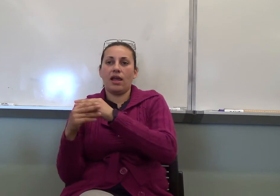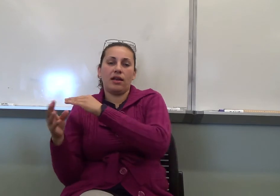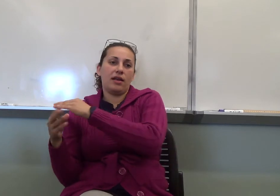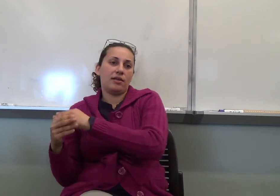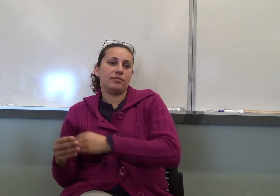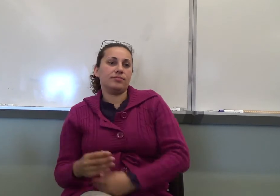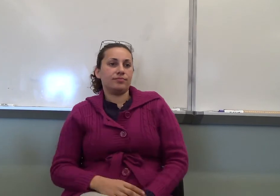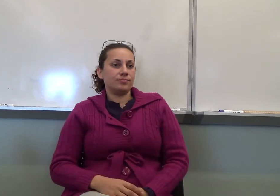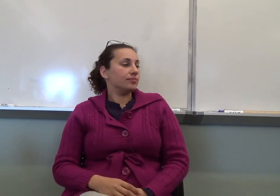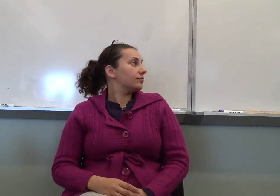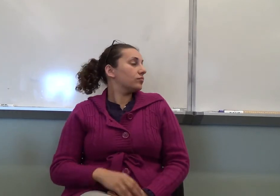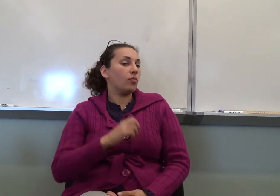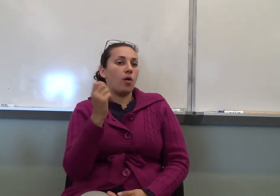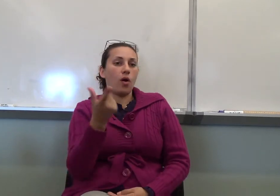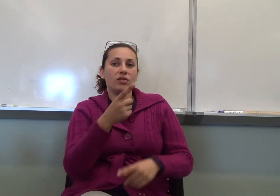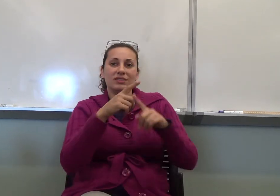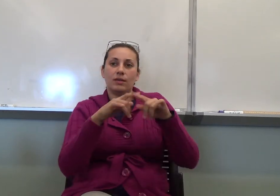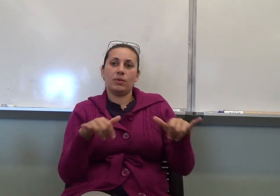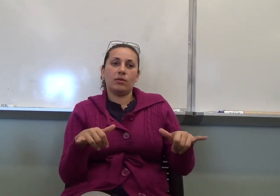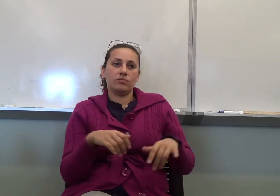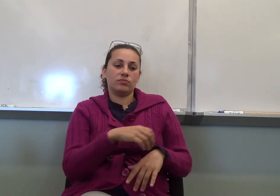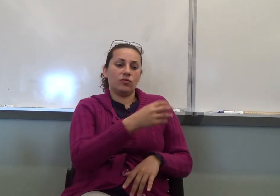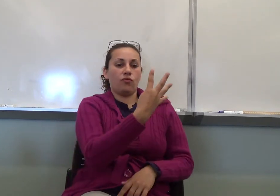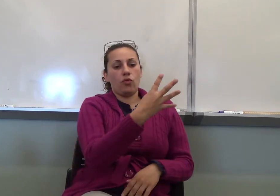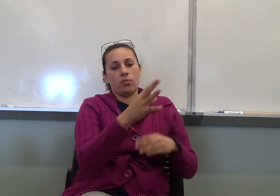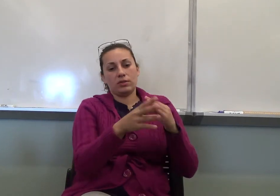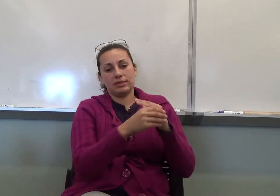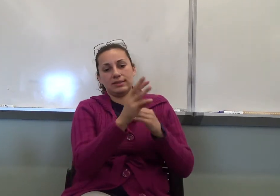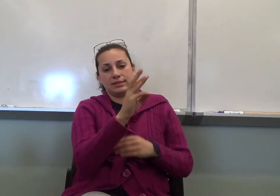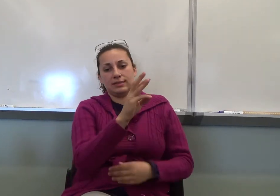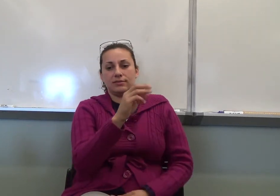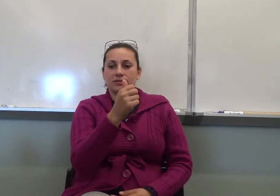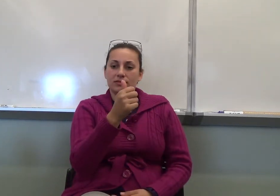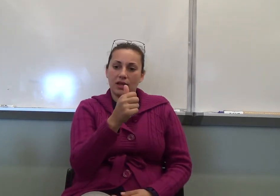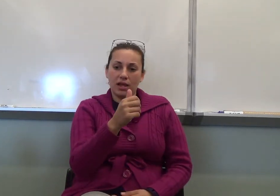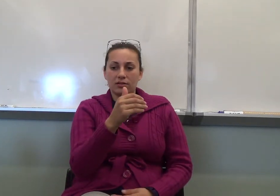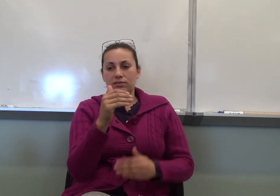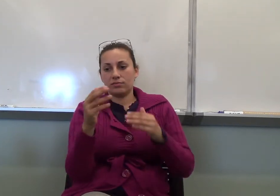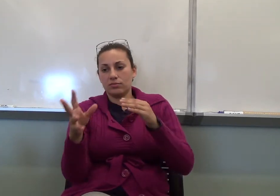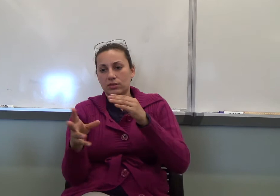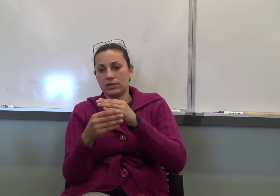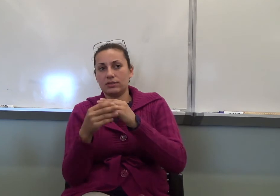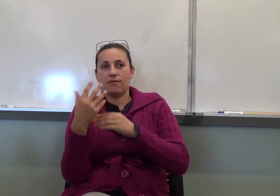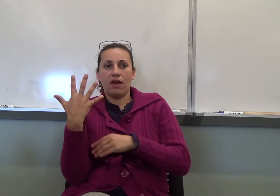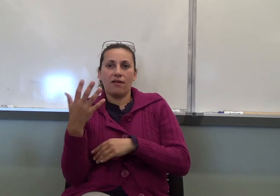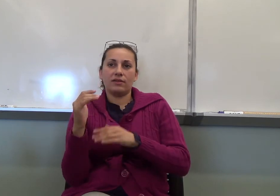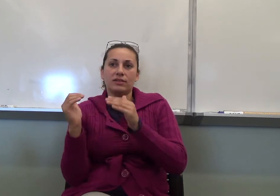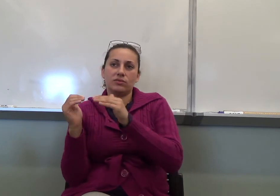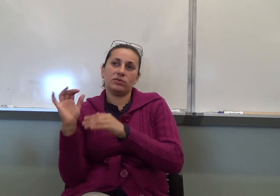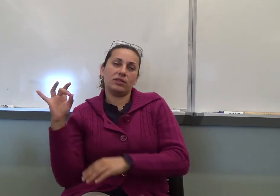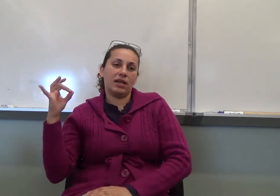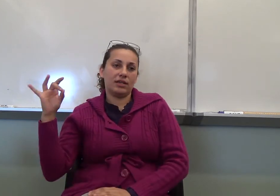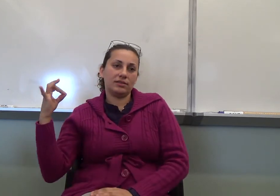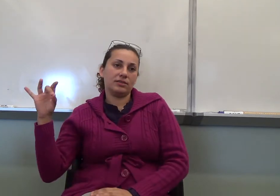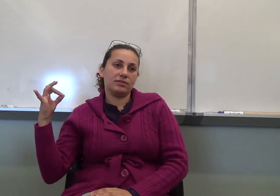to. 4 plus 6 is 10, plus 3 is 13, plus 5 is 18, and the common sign is